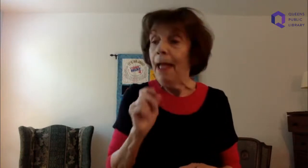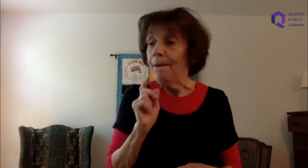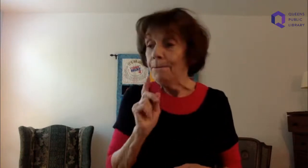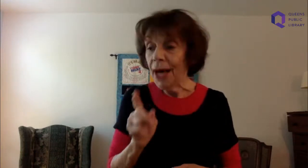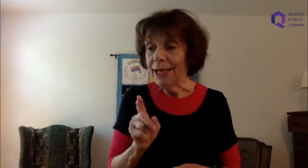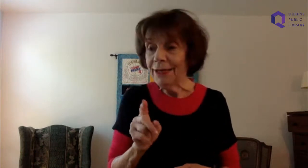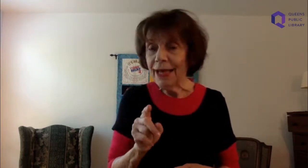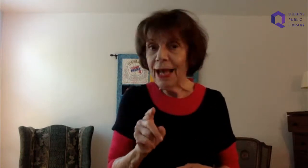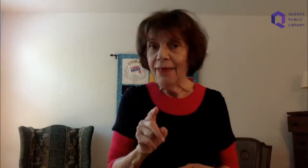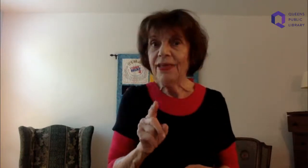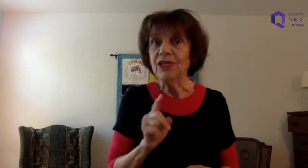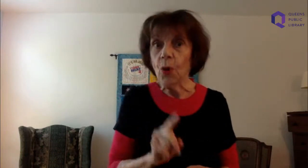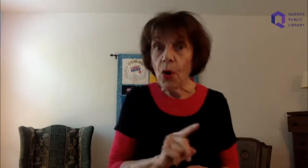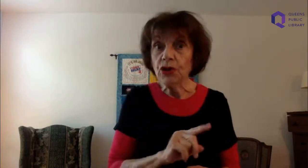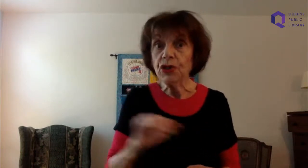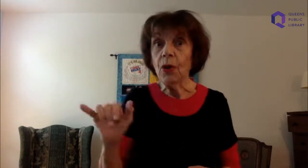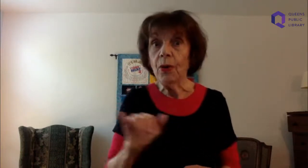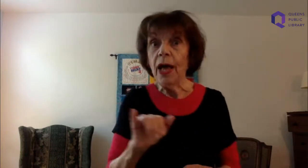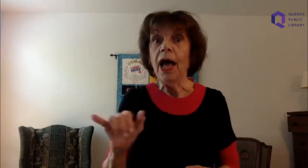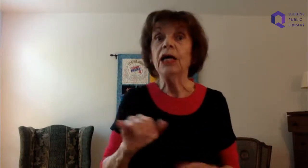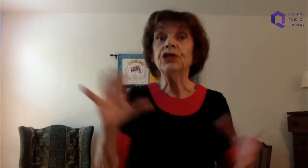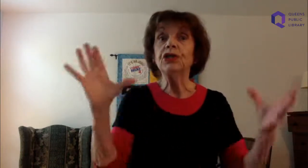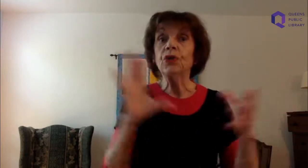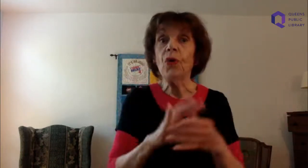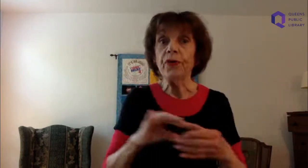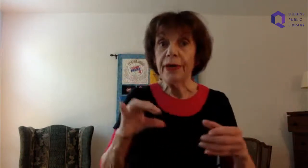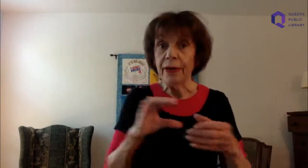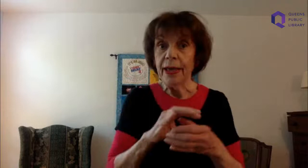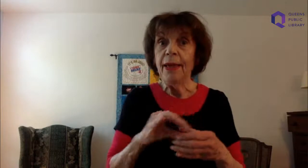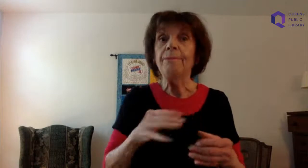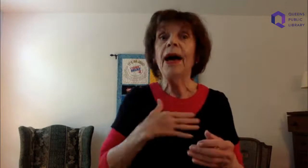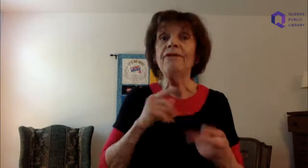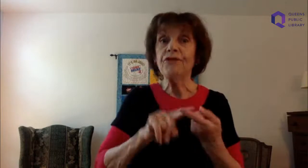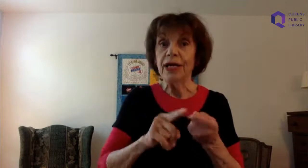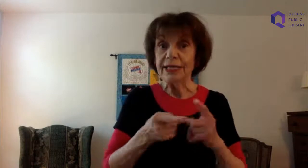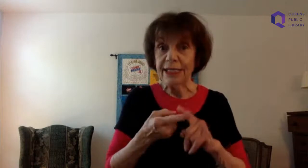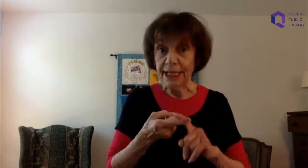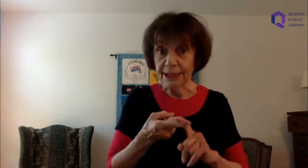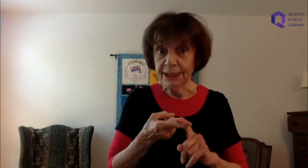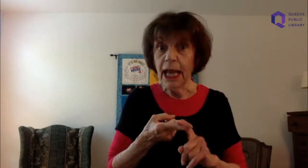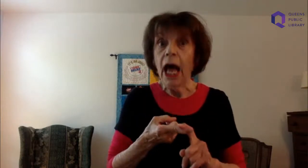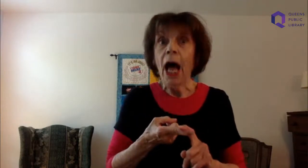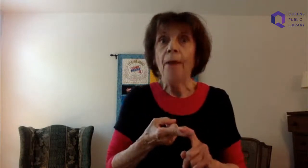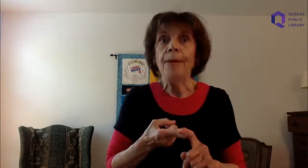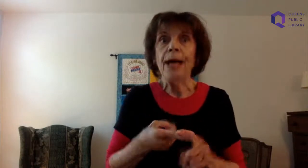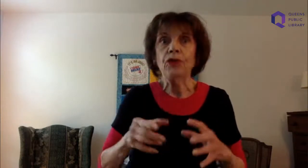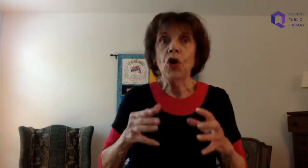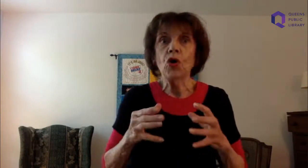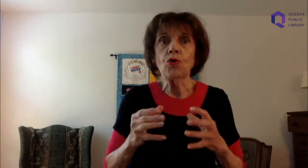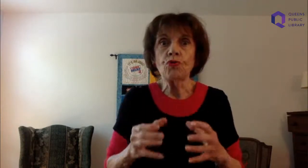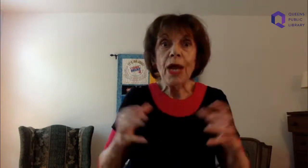There's also a story my friend tells about the